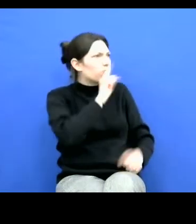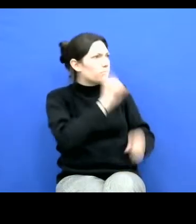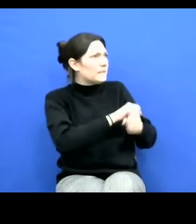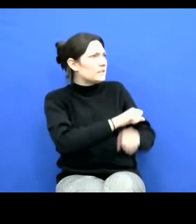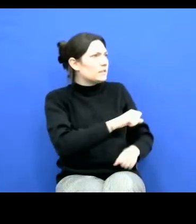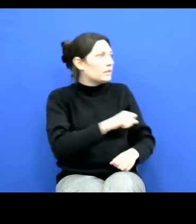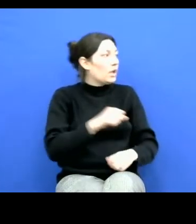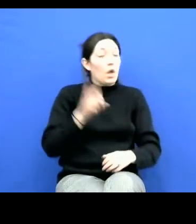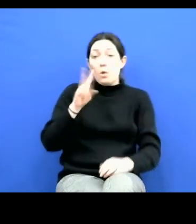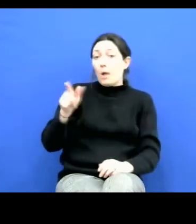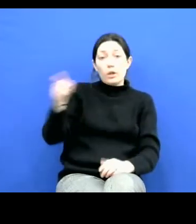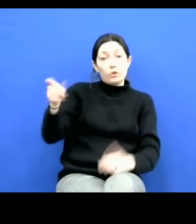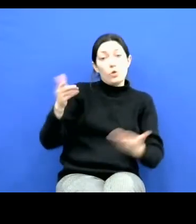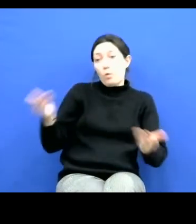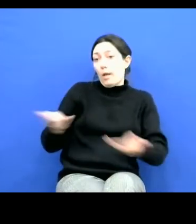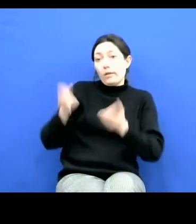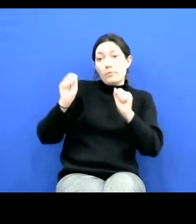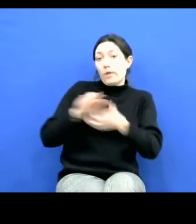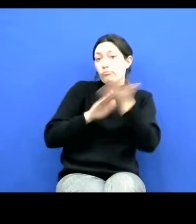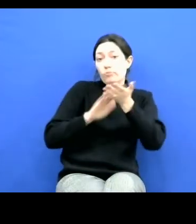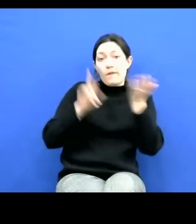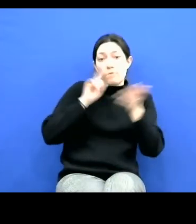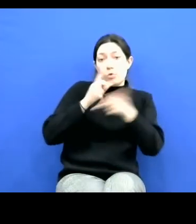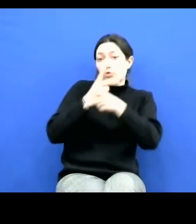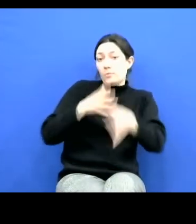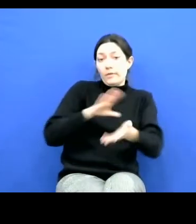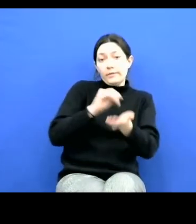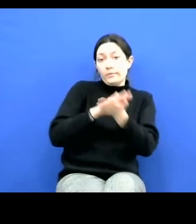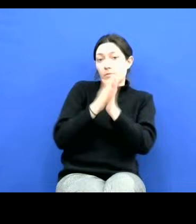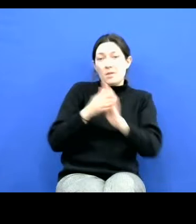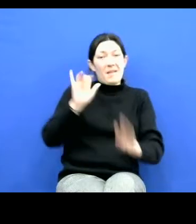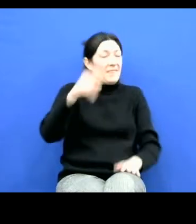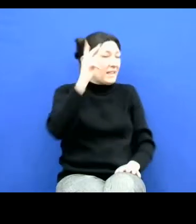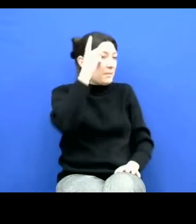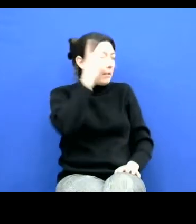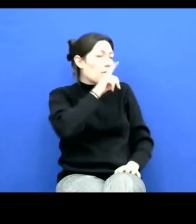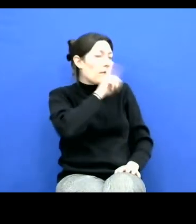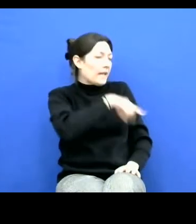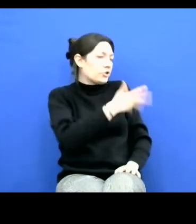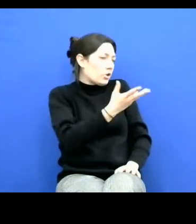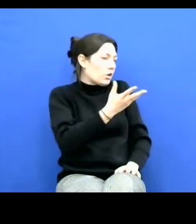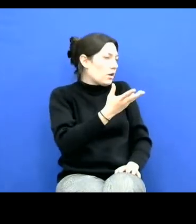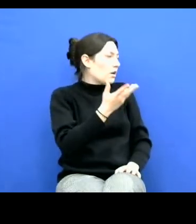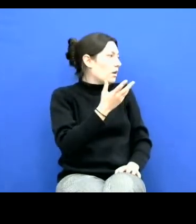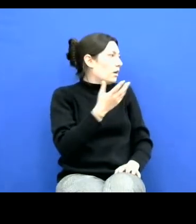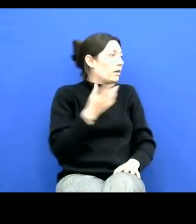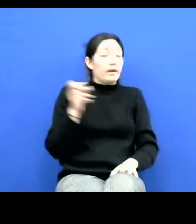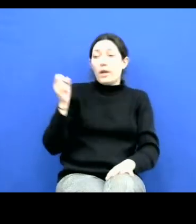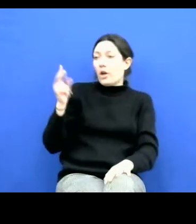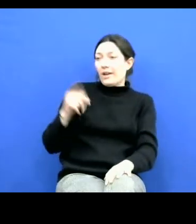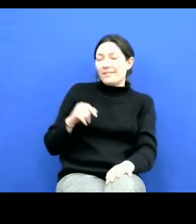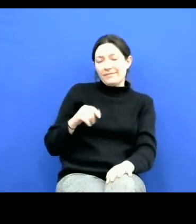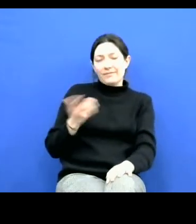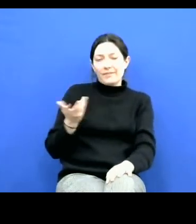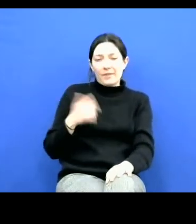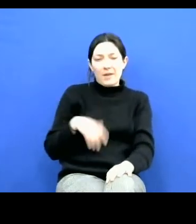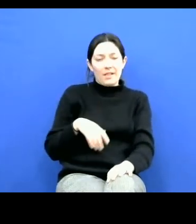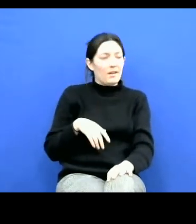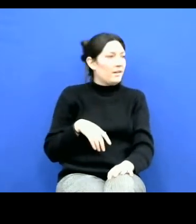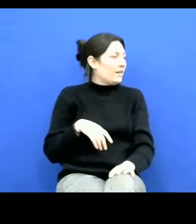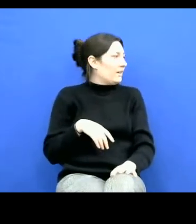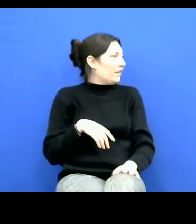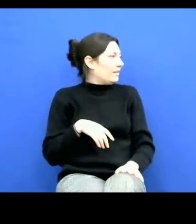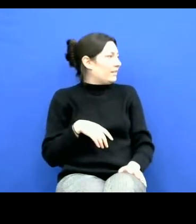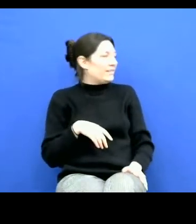You're welcome to run for town supervisor, and That's a political answer. So my last question, I guess, will be, who it's not a told you? political